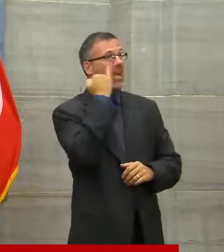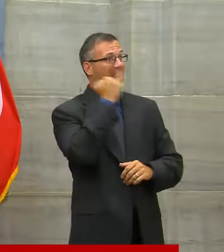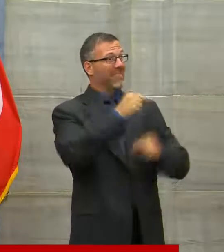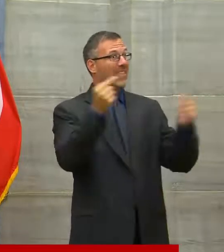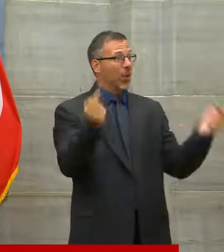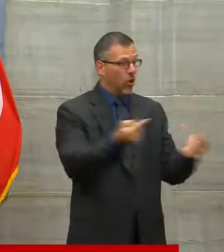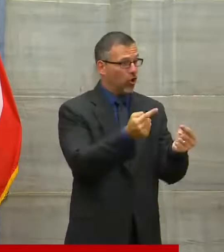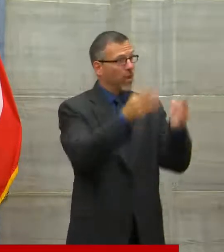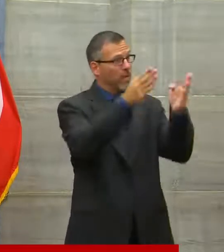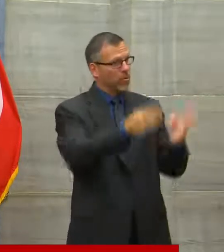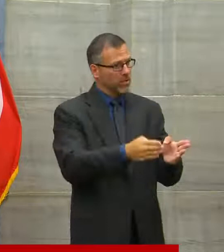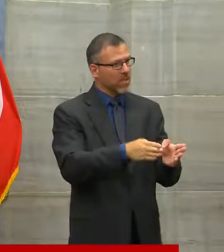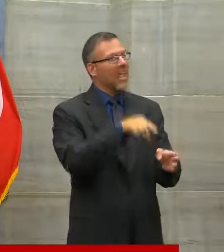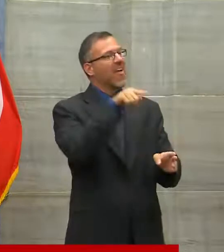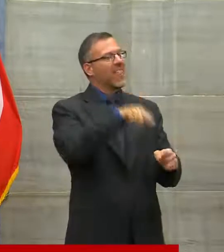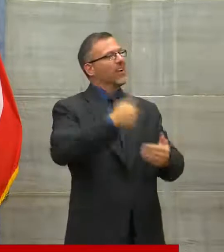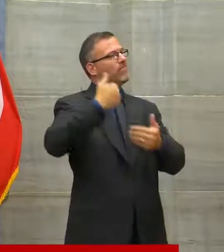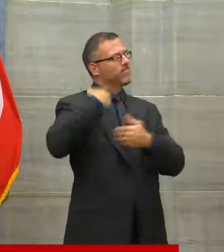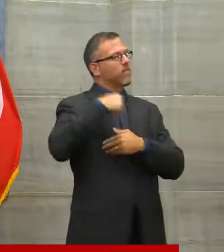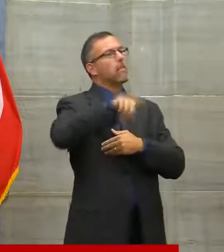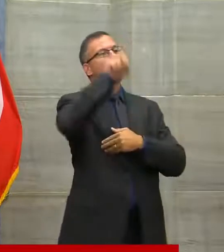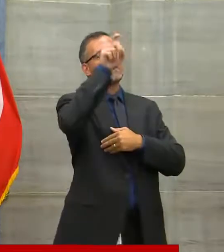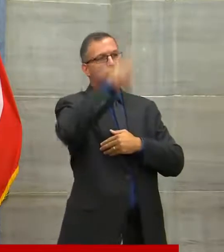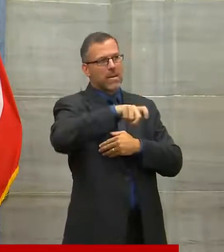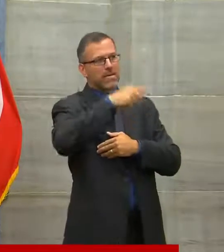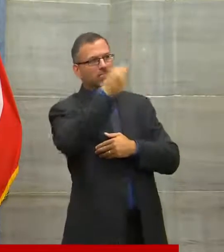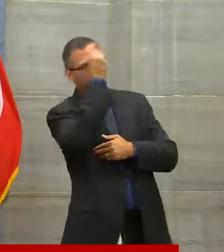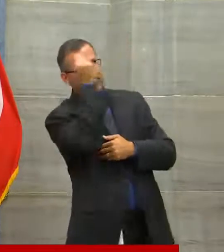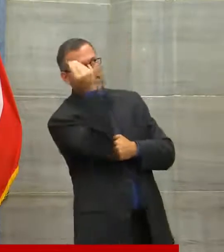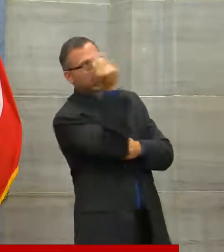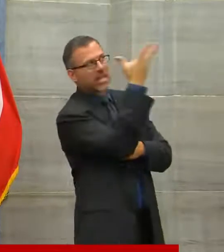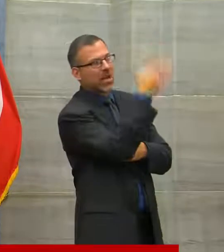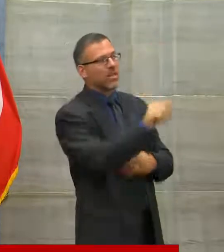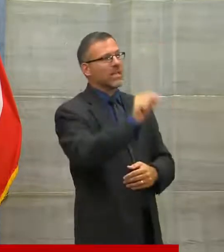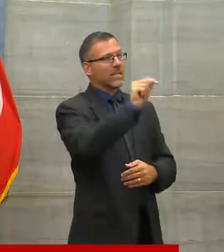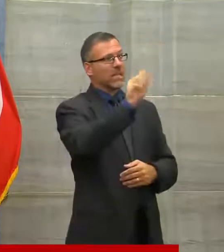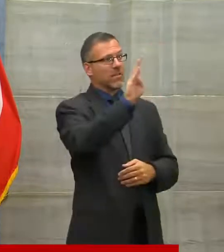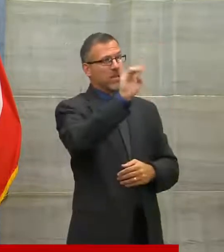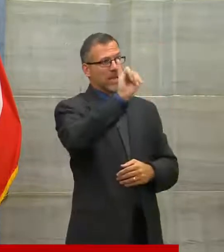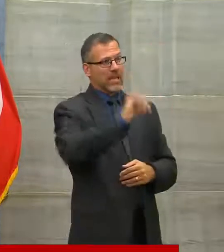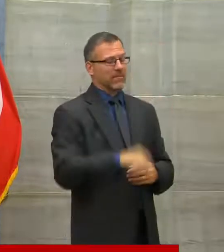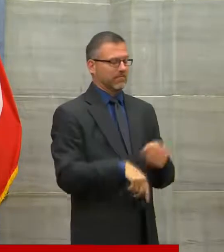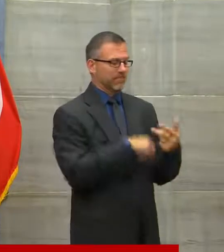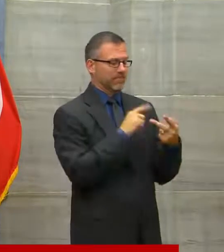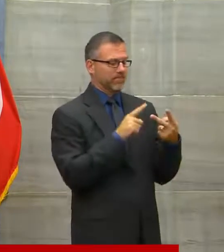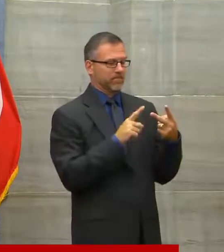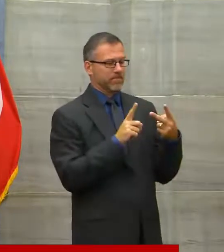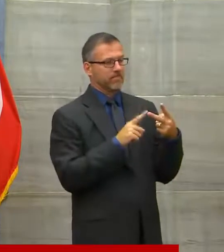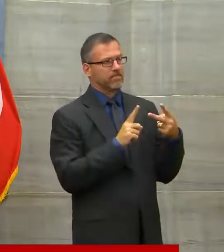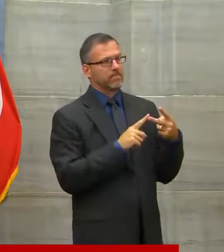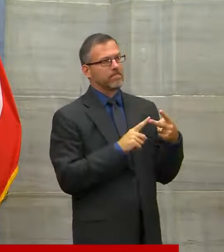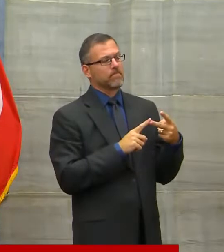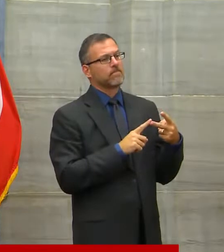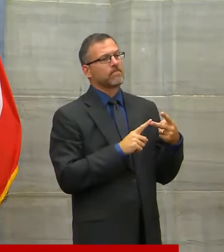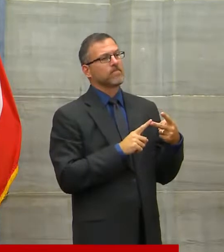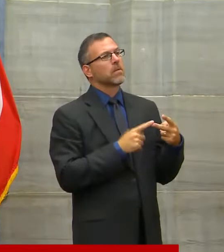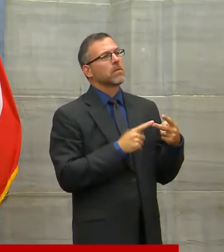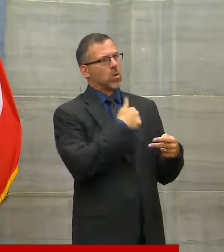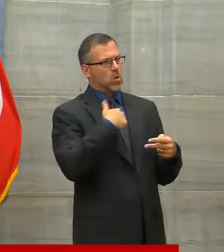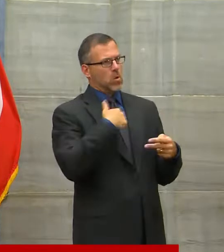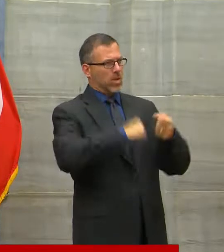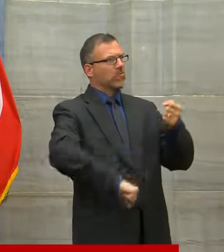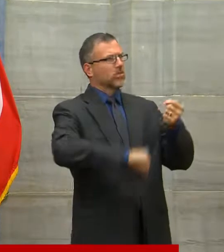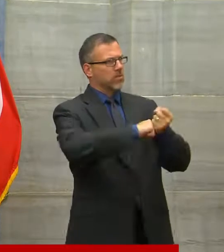injury to TBI and the FBI. Number two, encourage and support